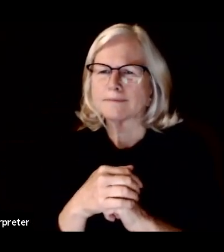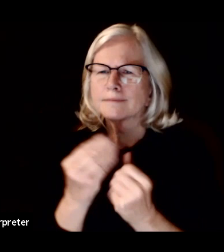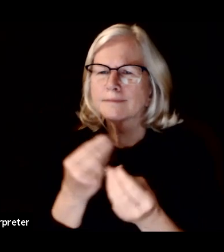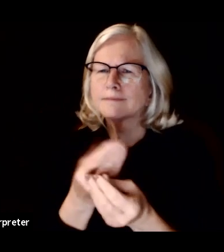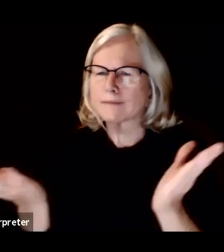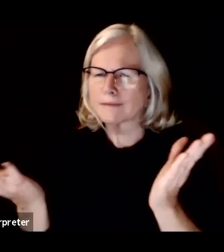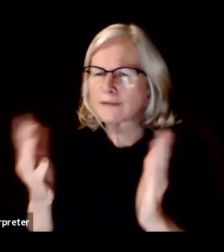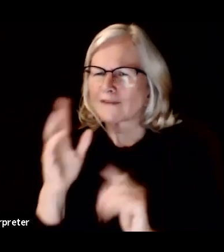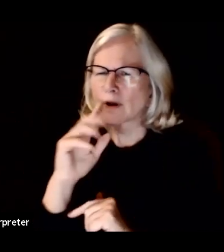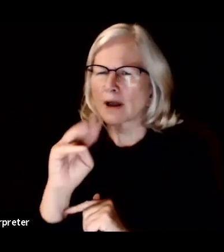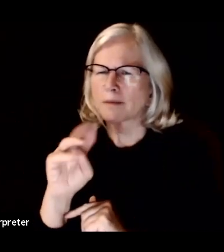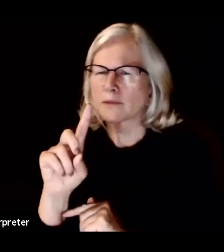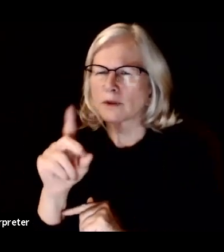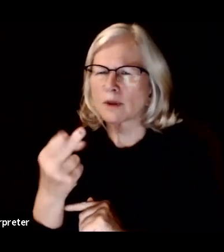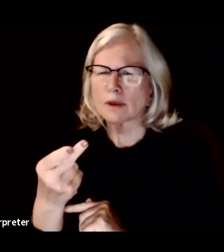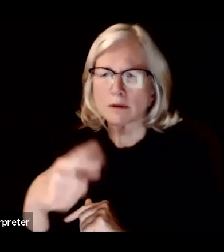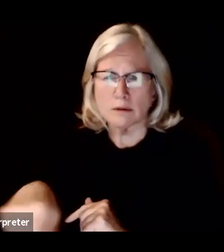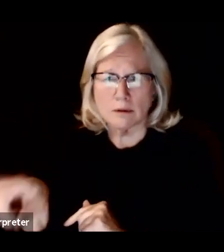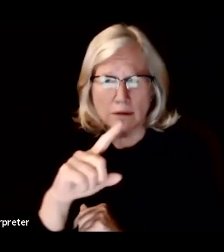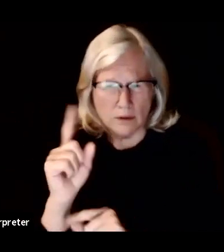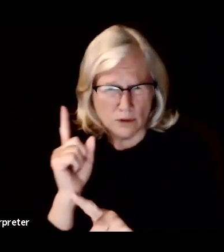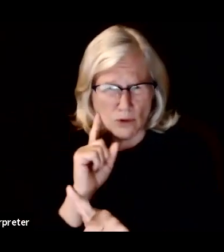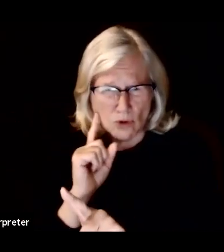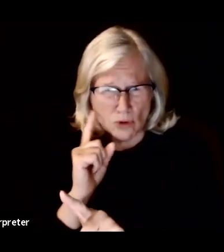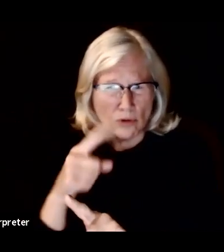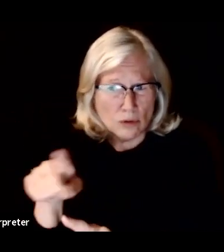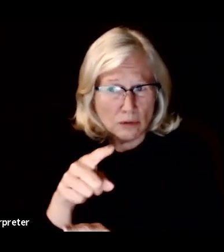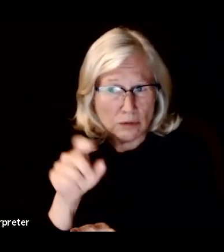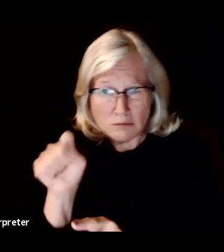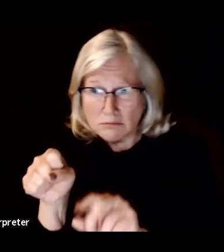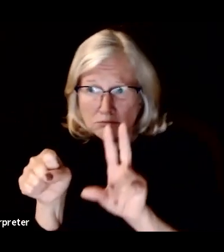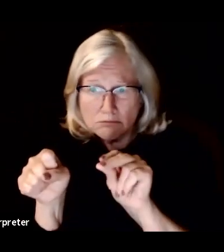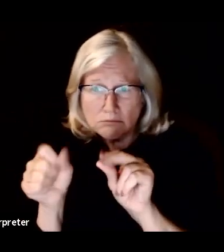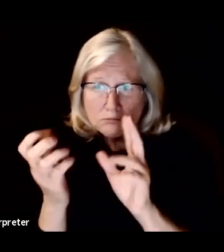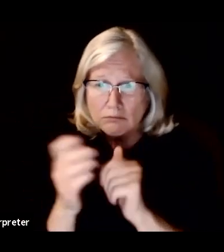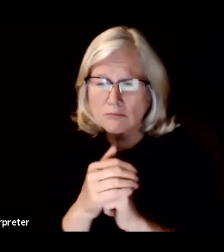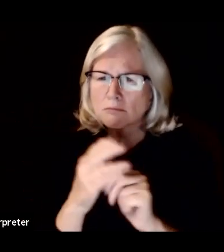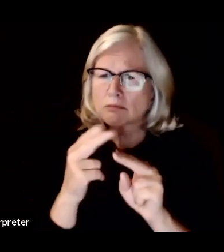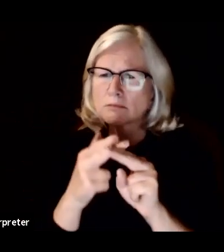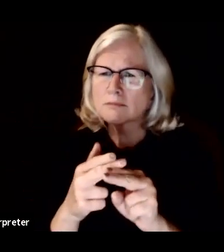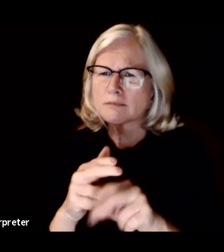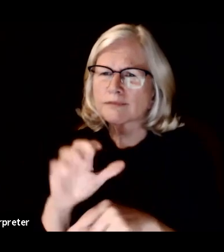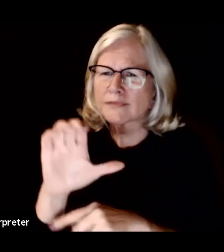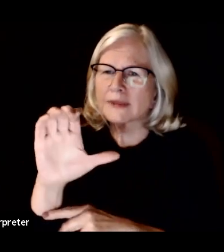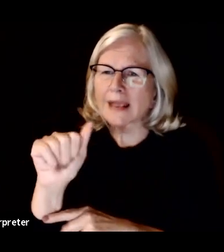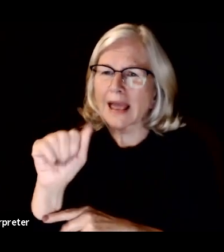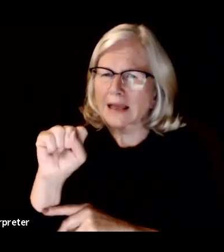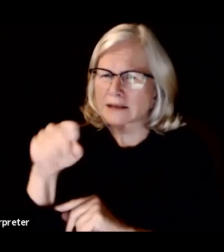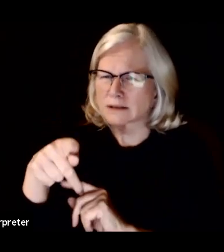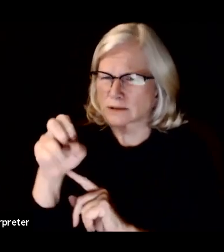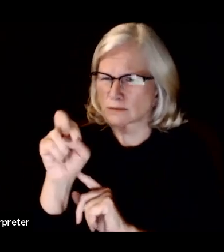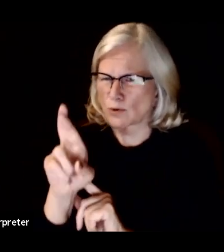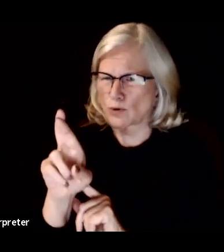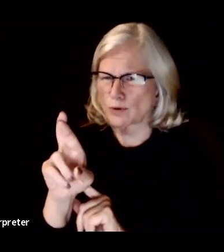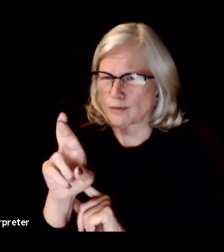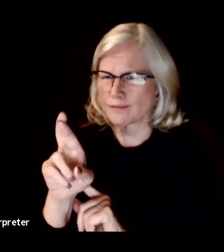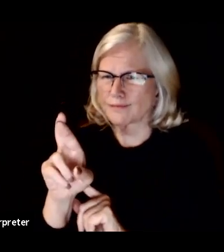heard about it already. It's called a Casper, or actually modified Casper